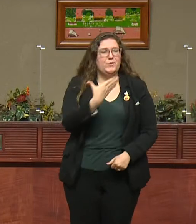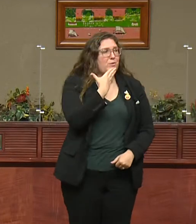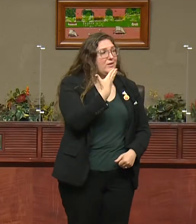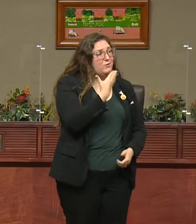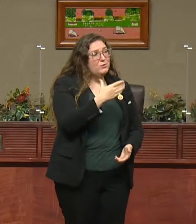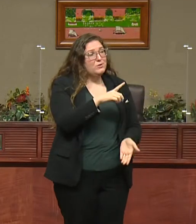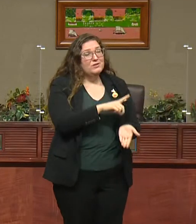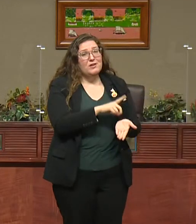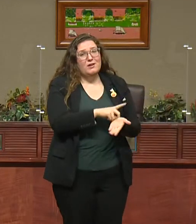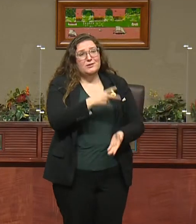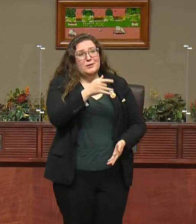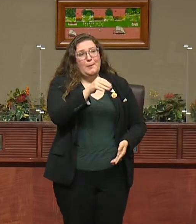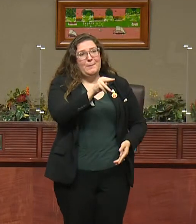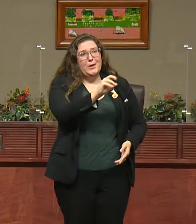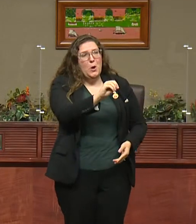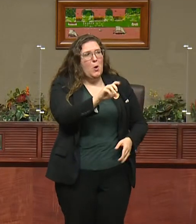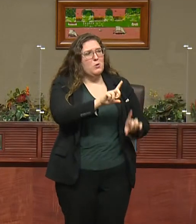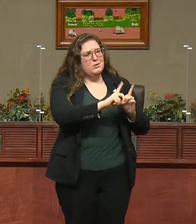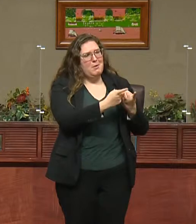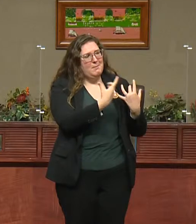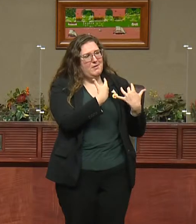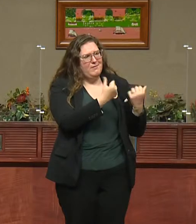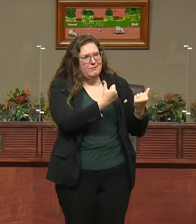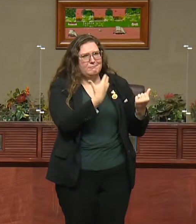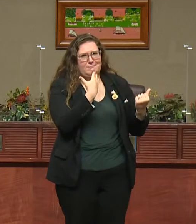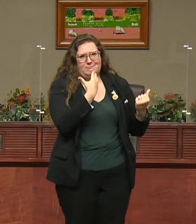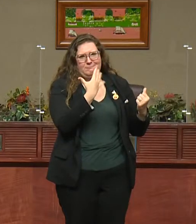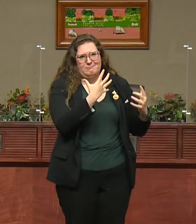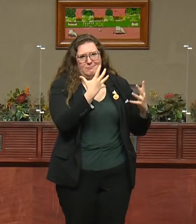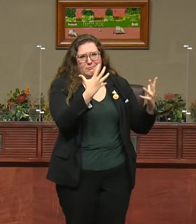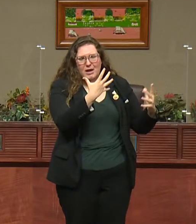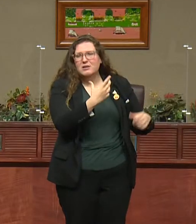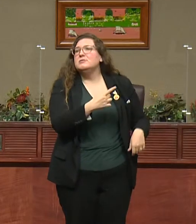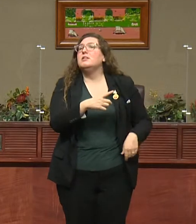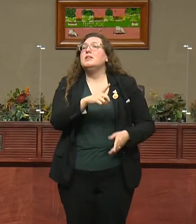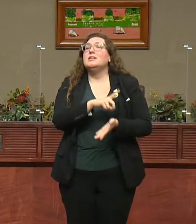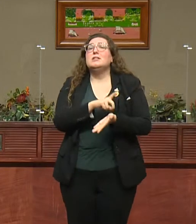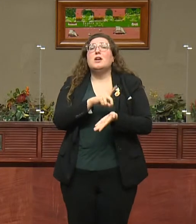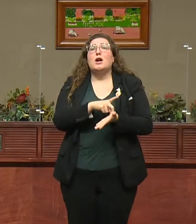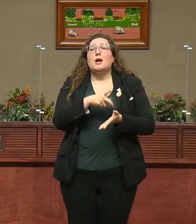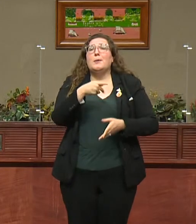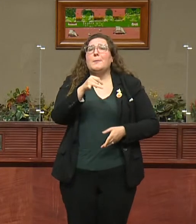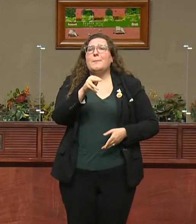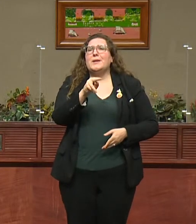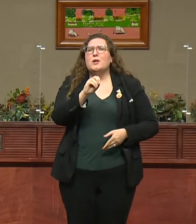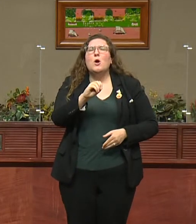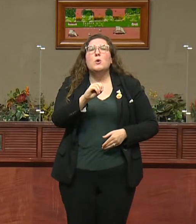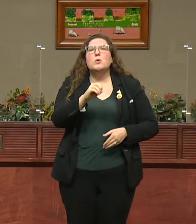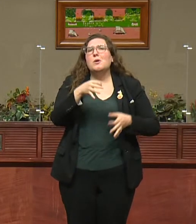with that. In addition, Dr. Pino will talk about mobile units that will be in various neighborhoods that